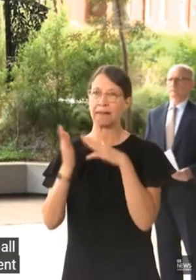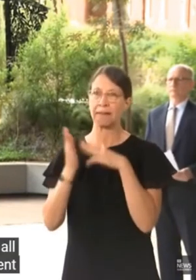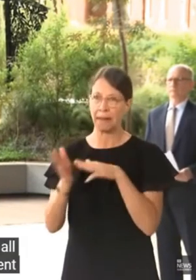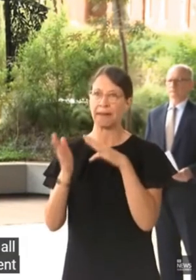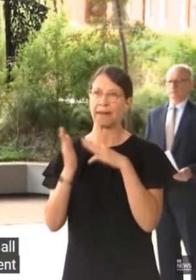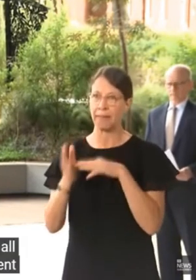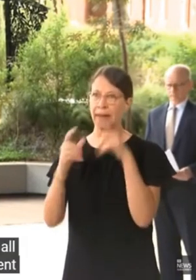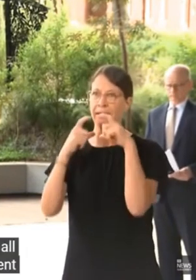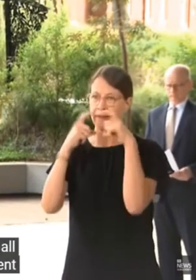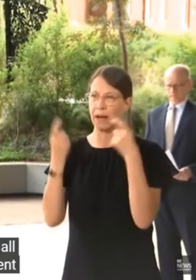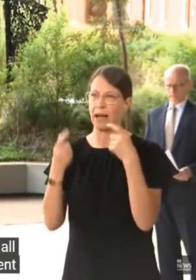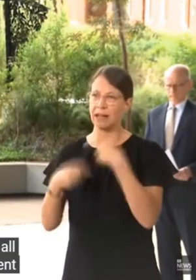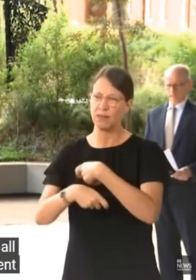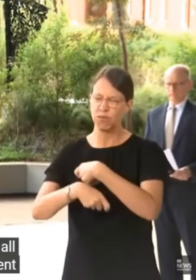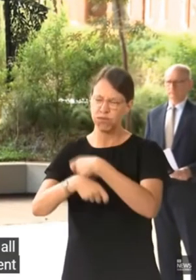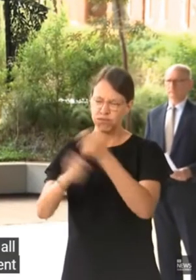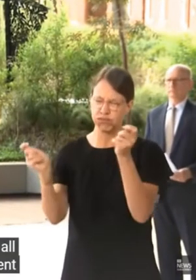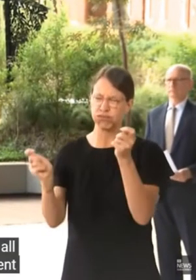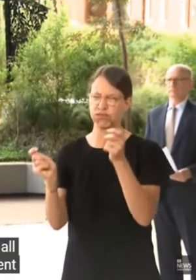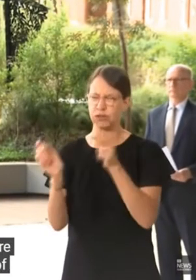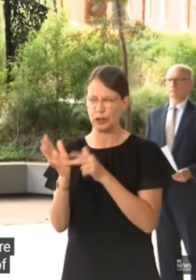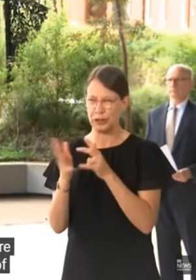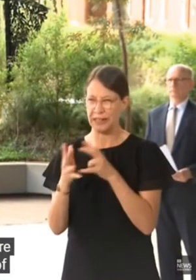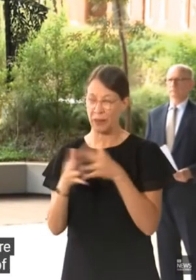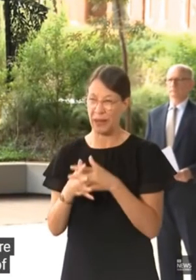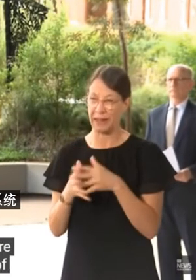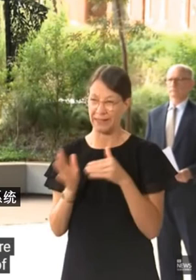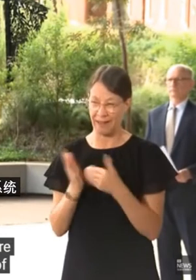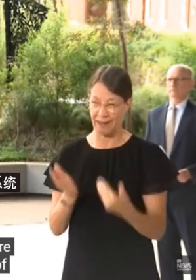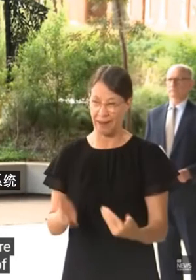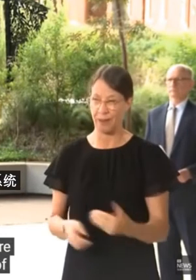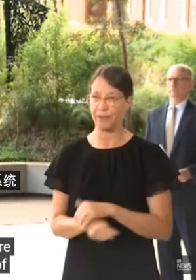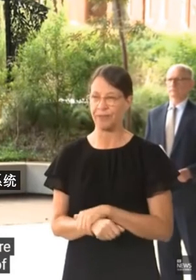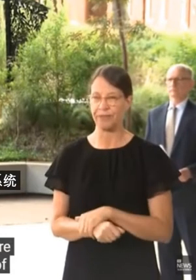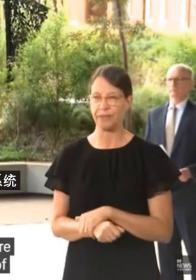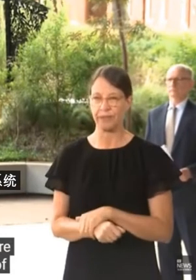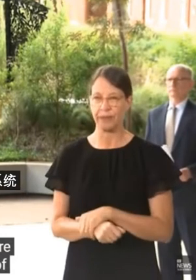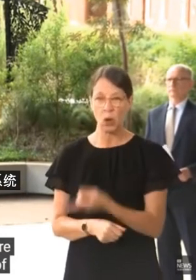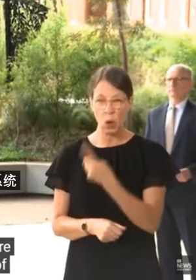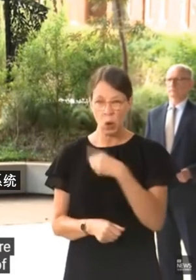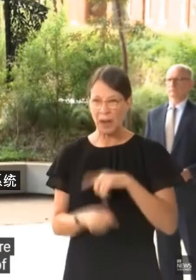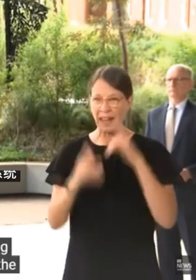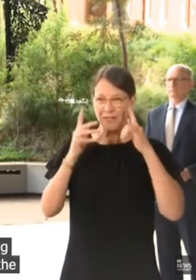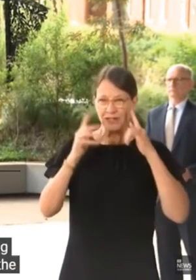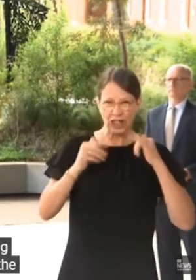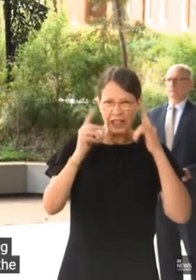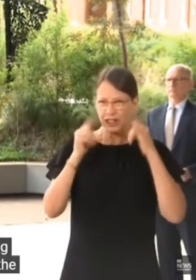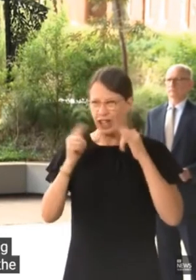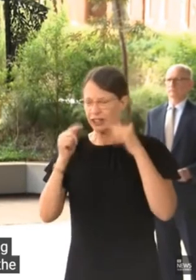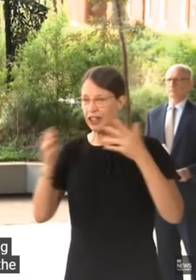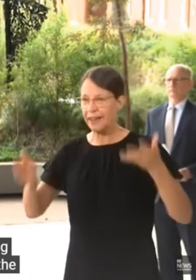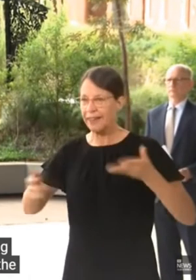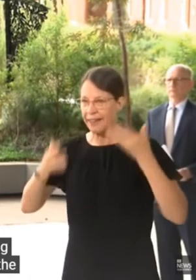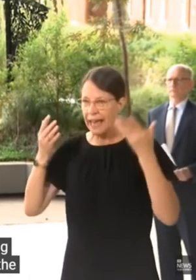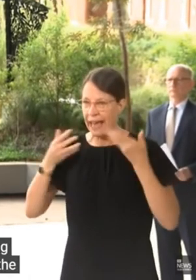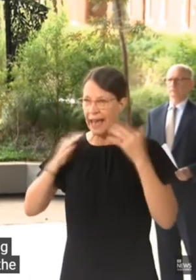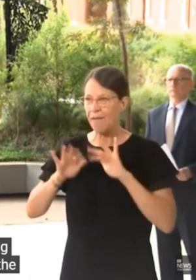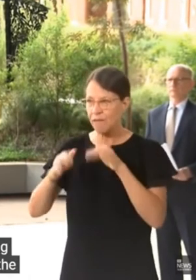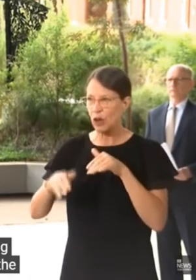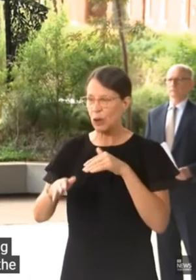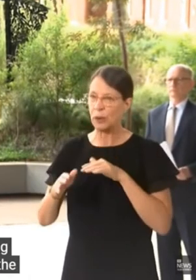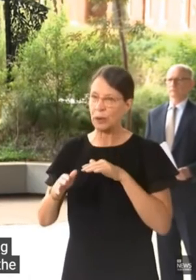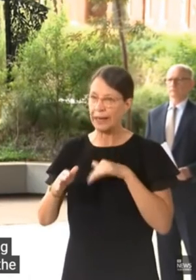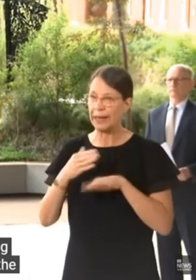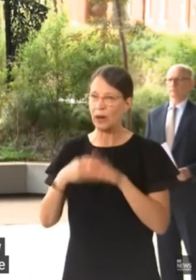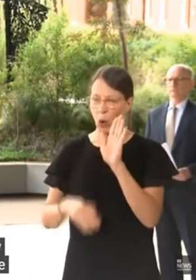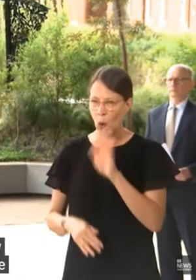schools across the state. We are the only state that has checked the airflow in every single learning space across our public school